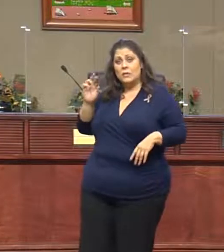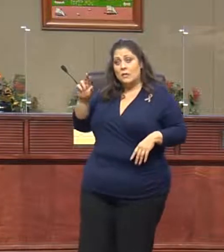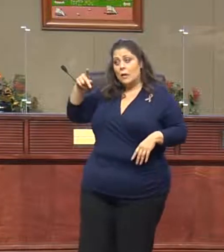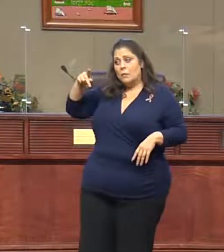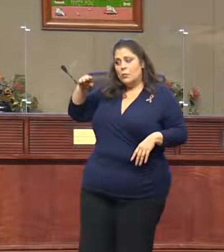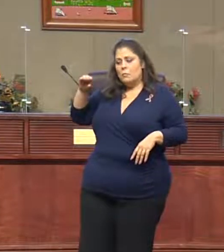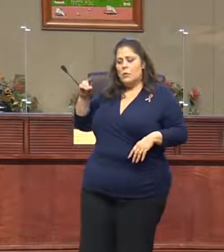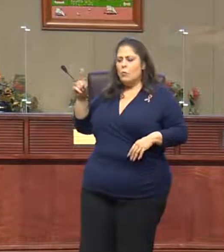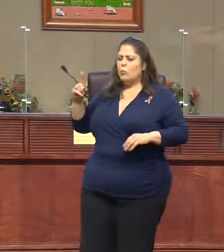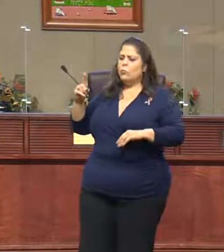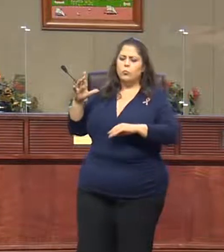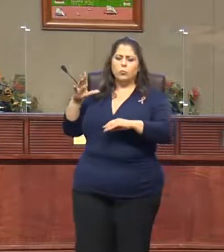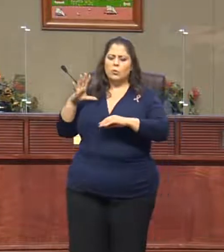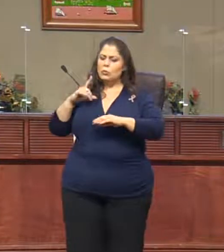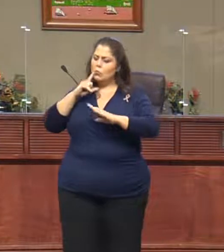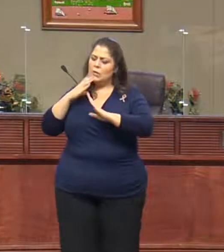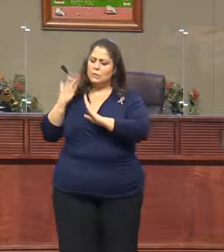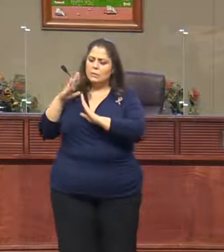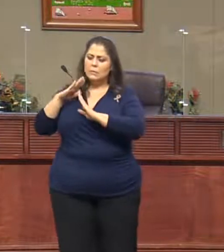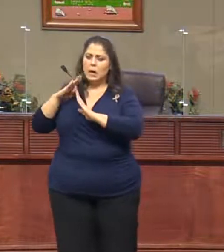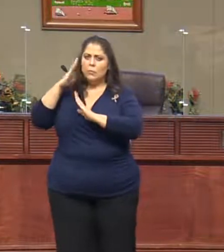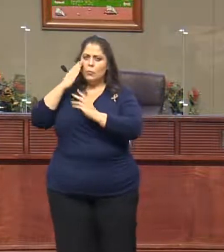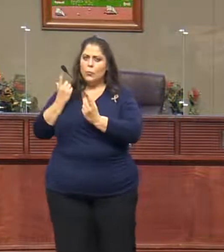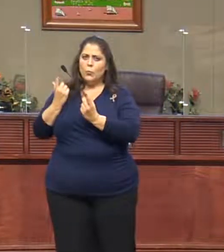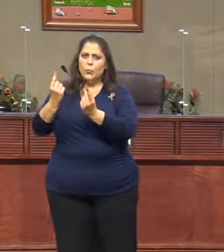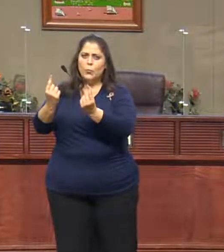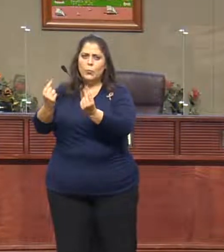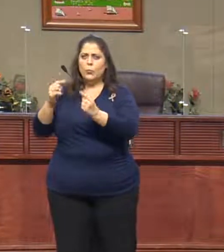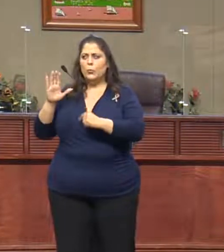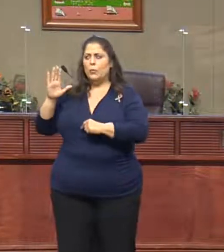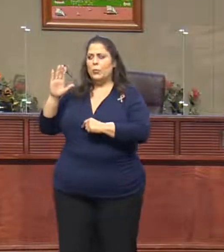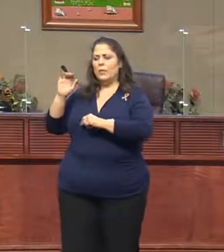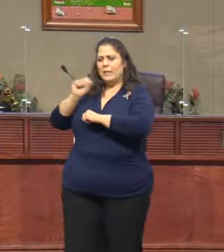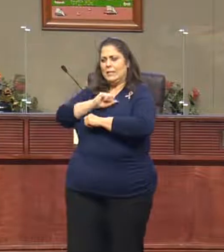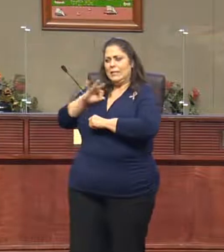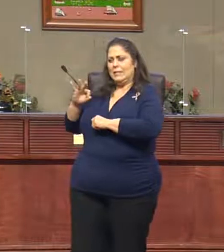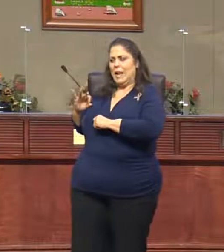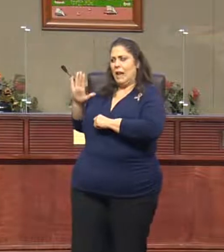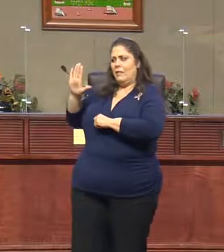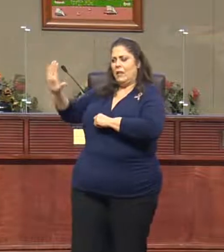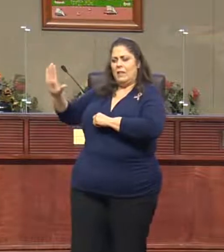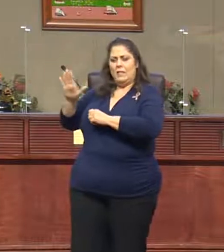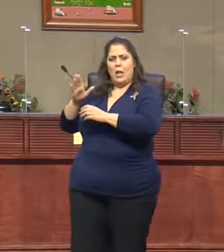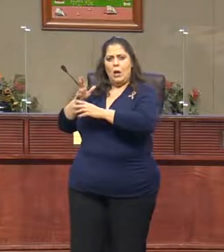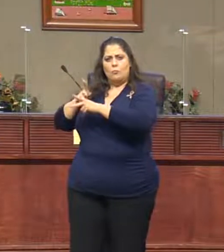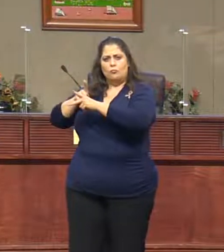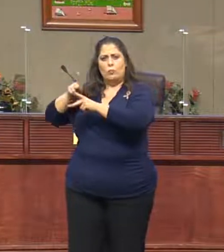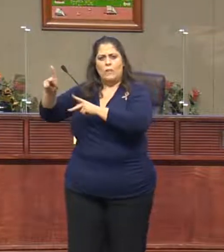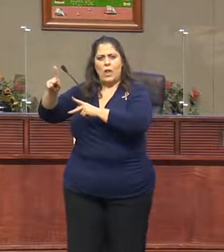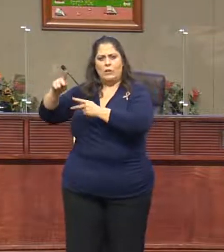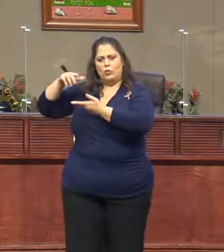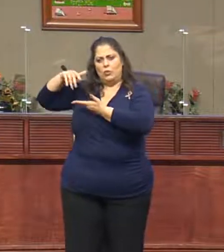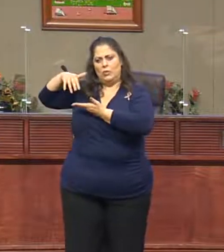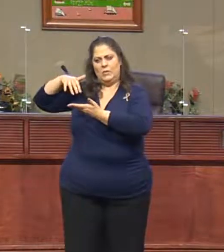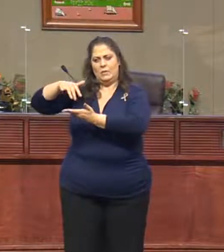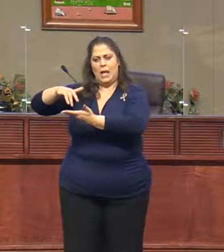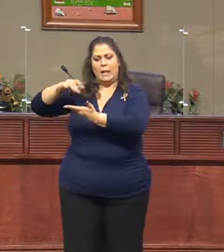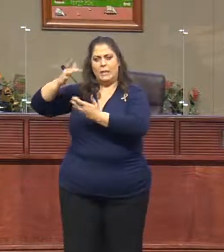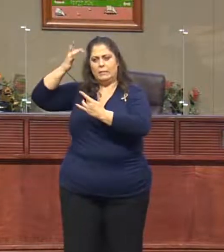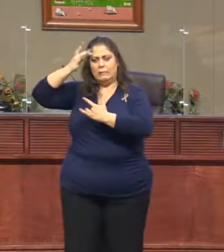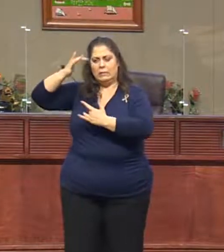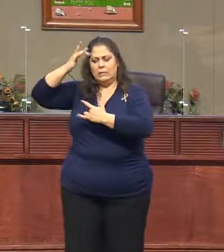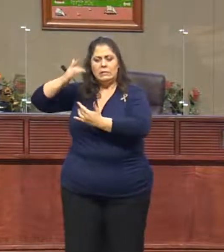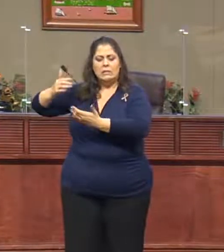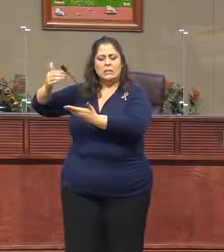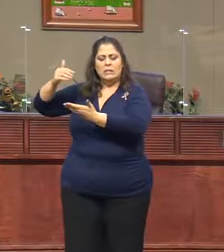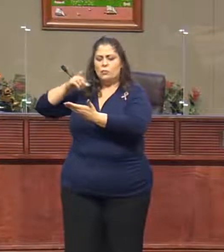top of his game. His staff is epidemiologists. They have access to a lot of data. And